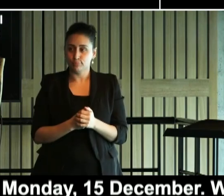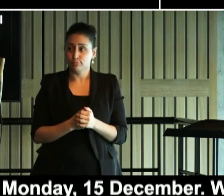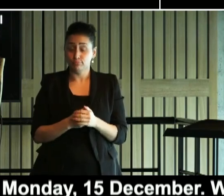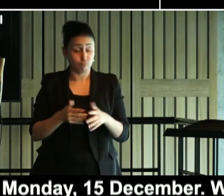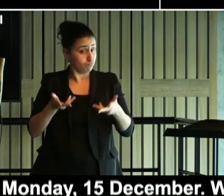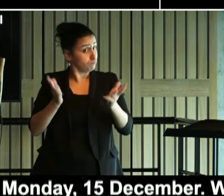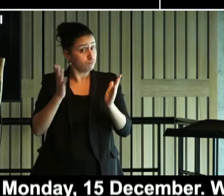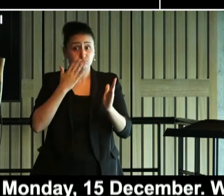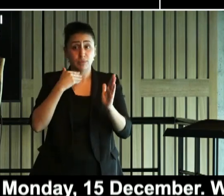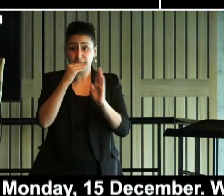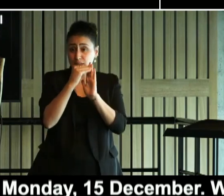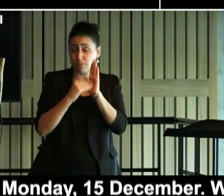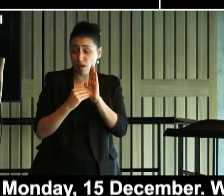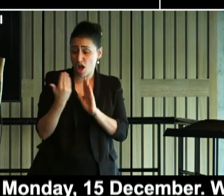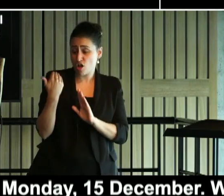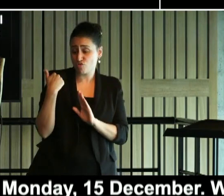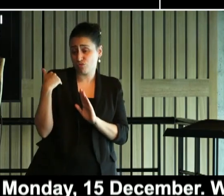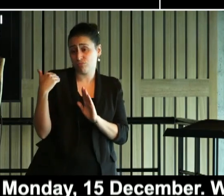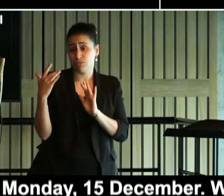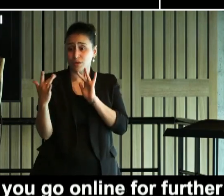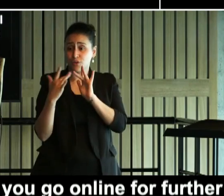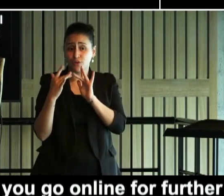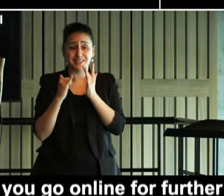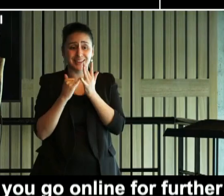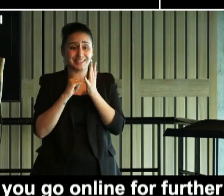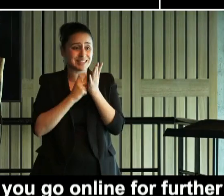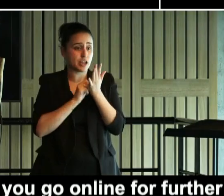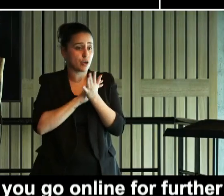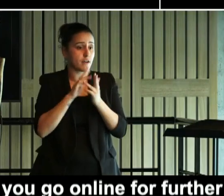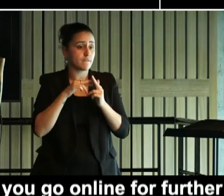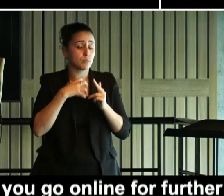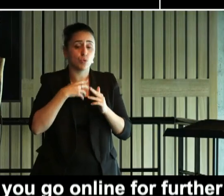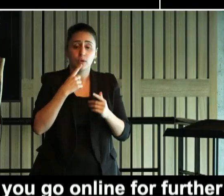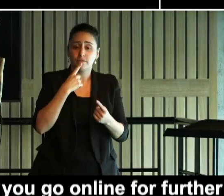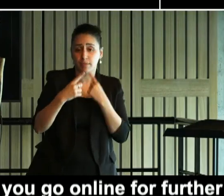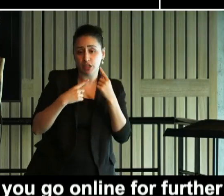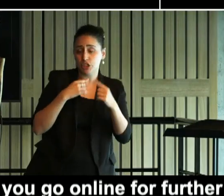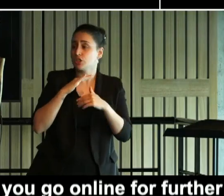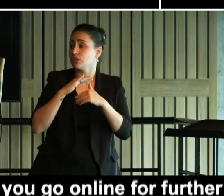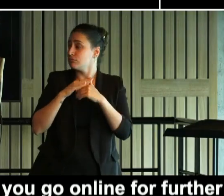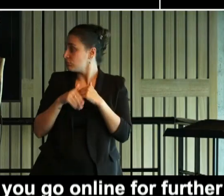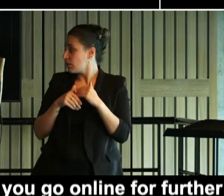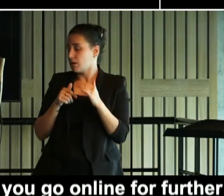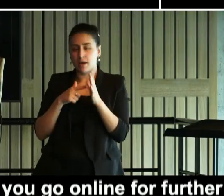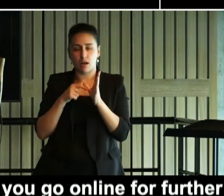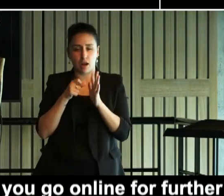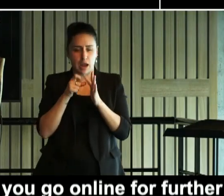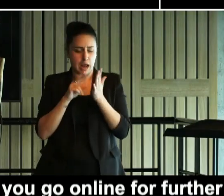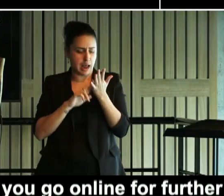free to apply. Reach out to the wonderful Sarah for more information.